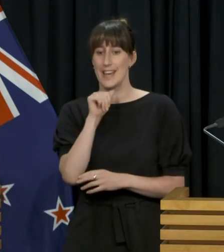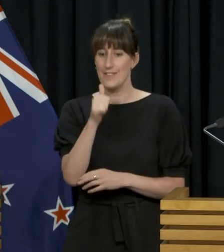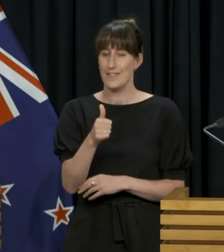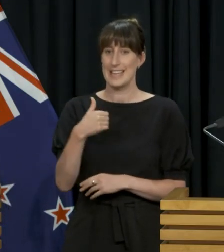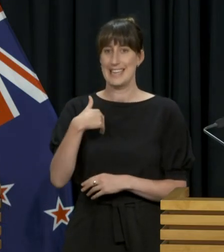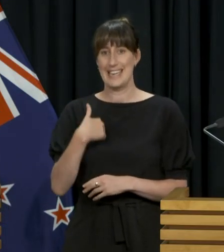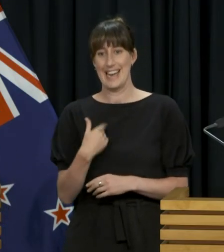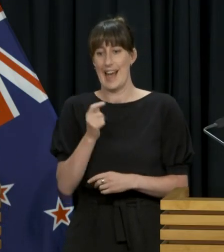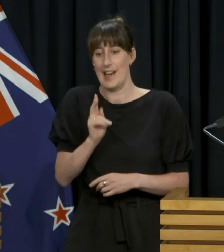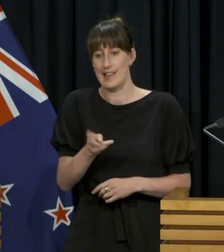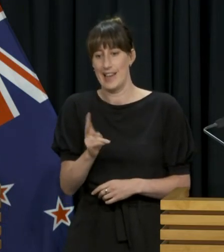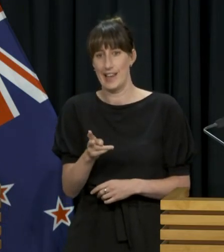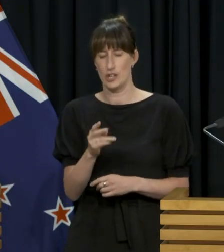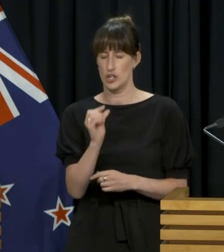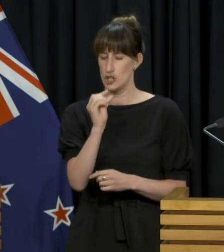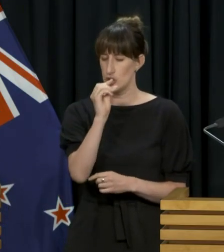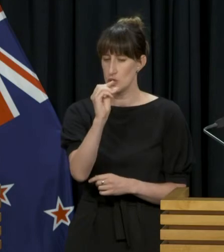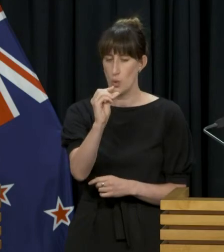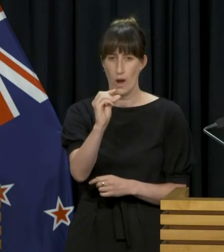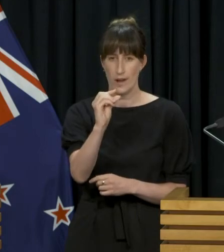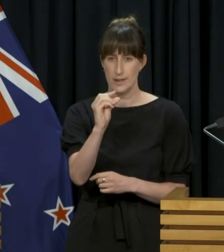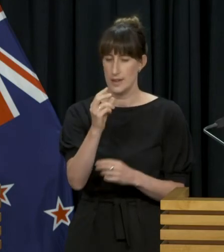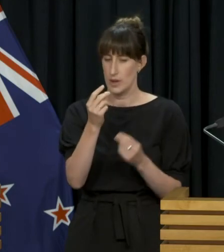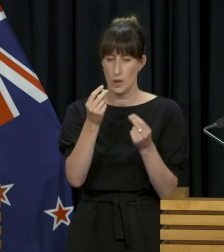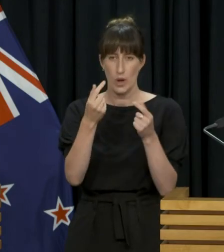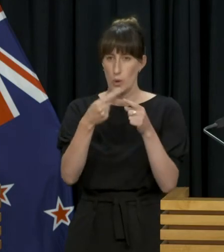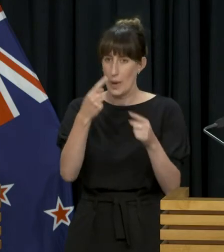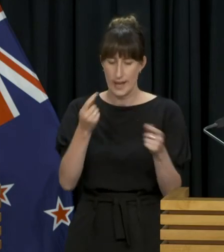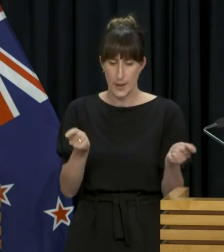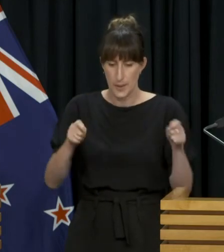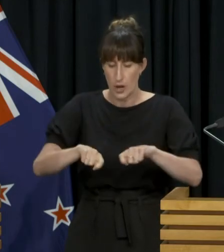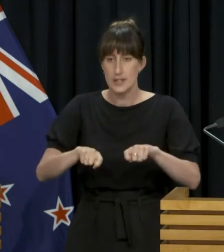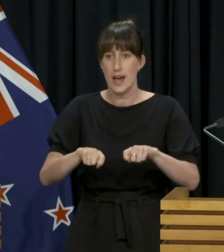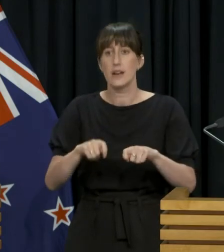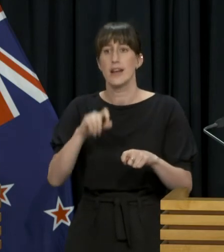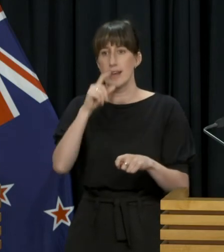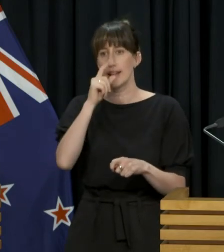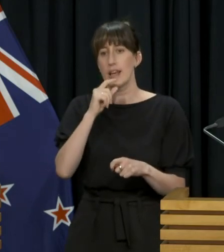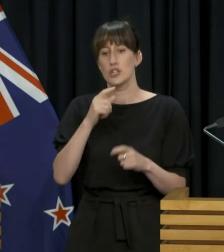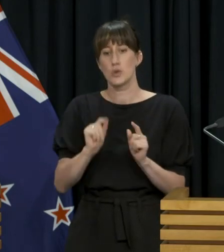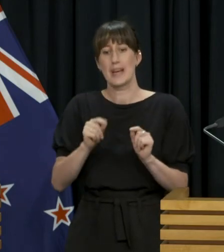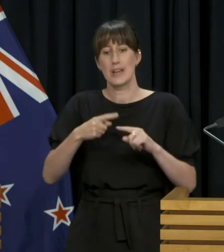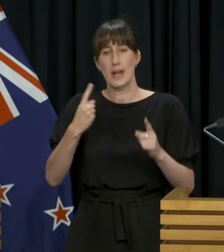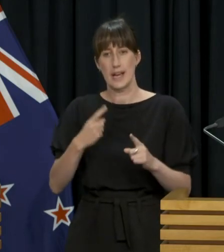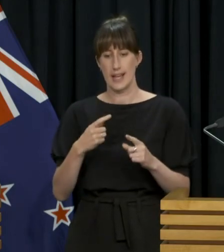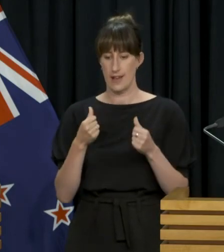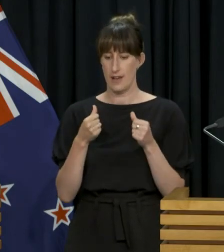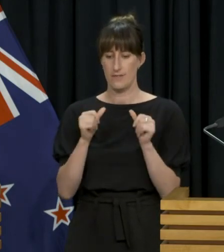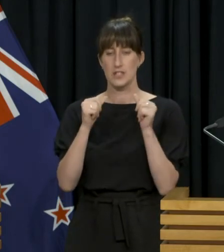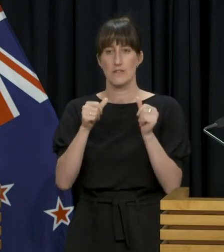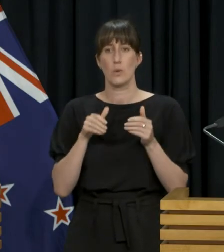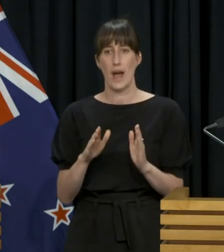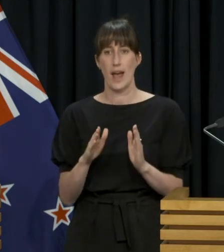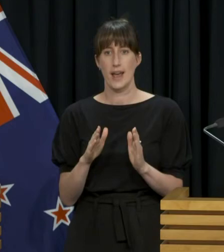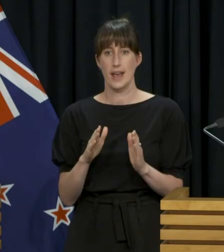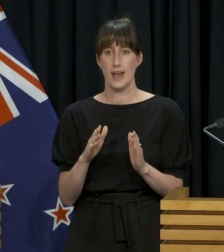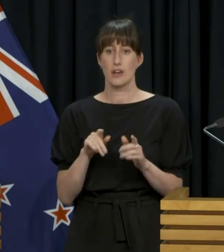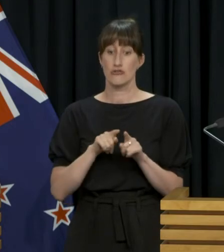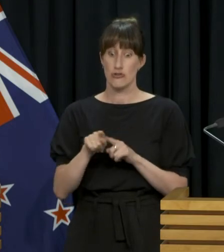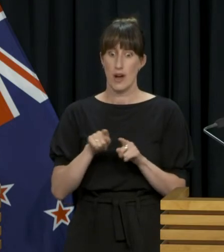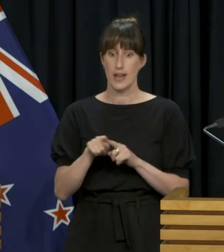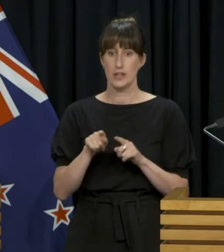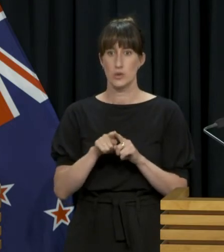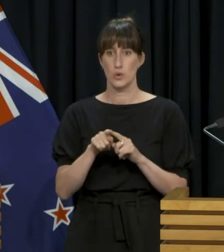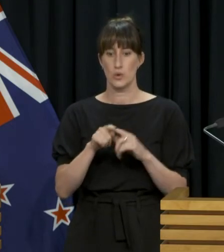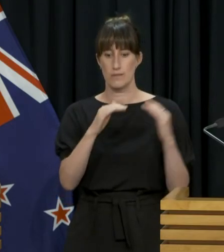sharp lockdown for the purposes of ruling out community transmission, that we do that quickly, we do that efficiently, and we do try and get out of it